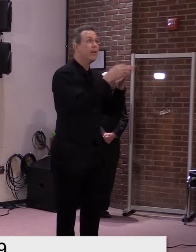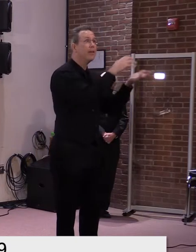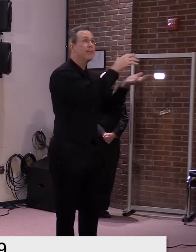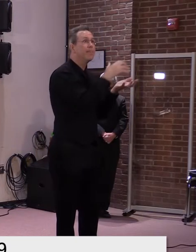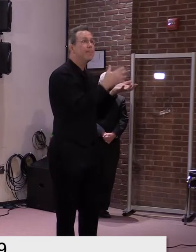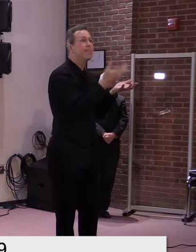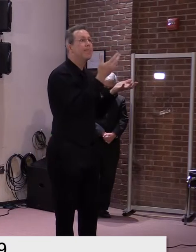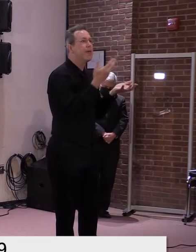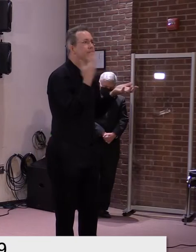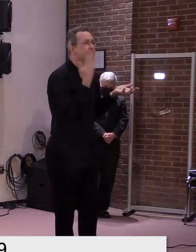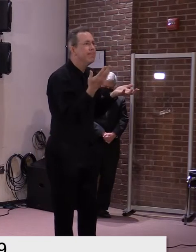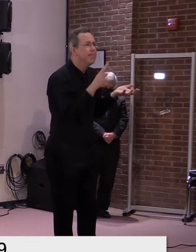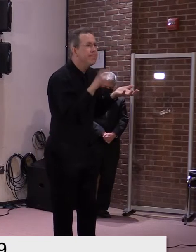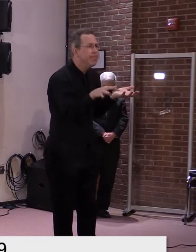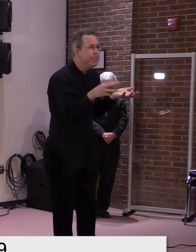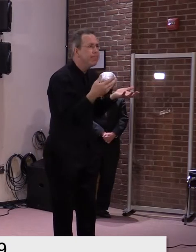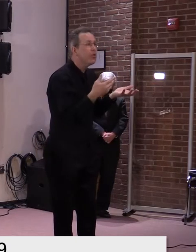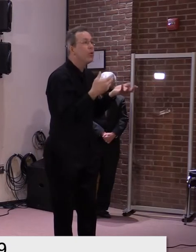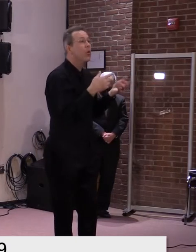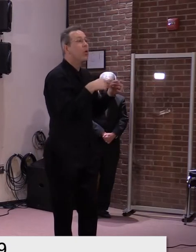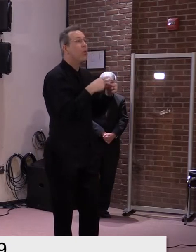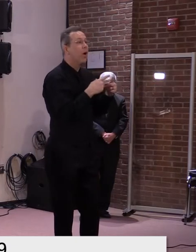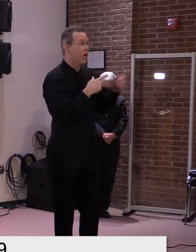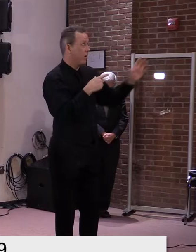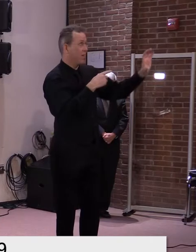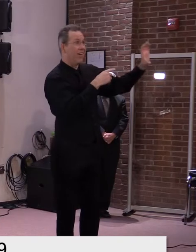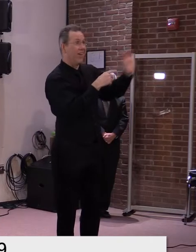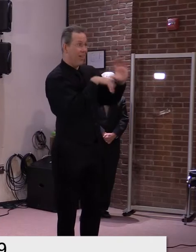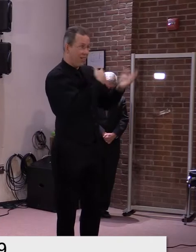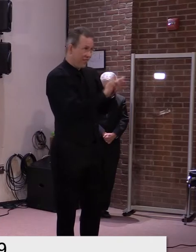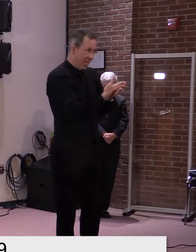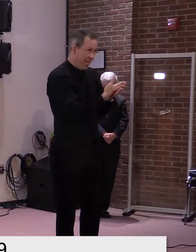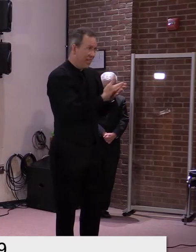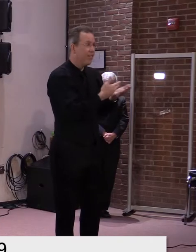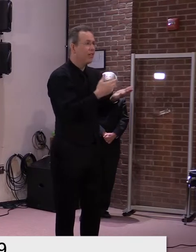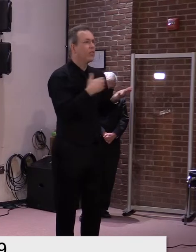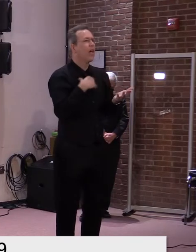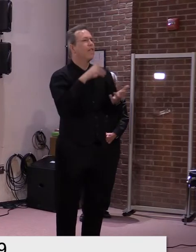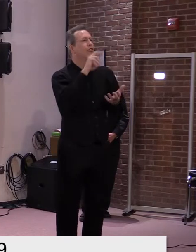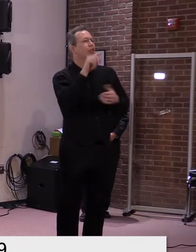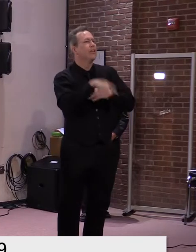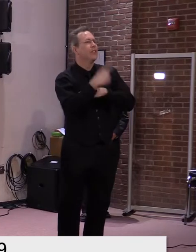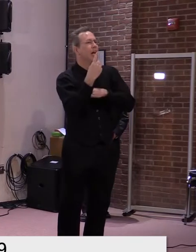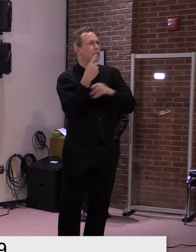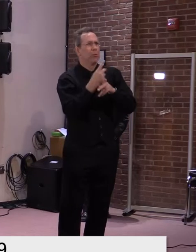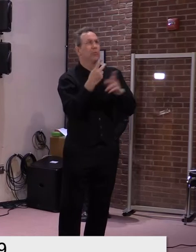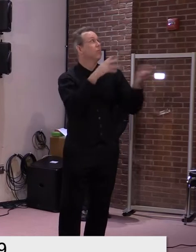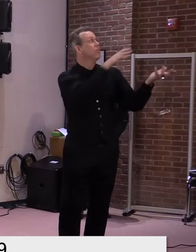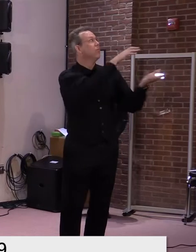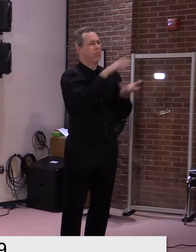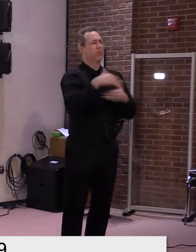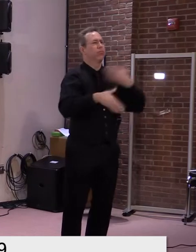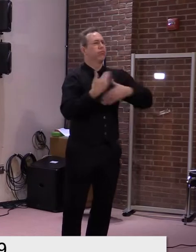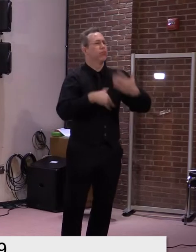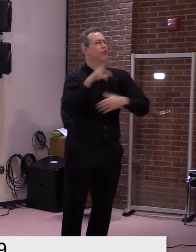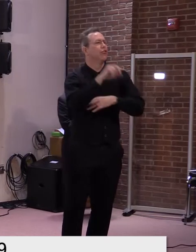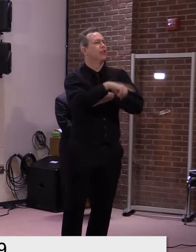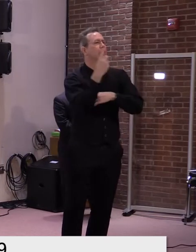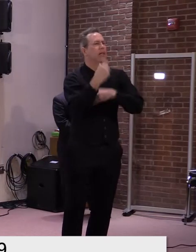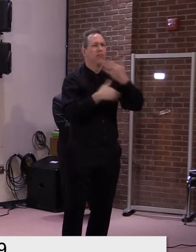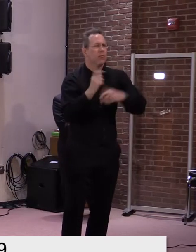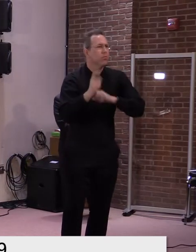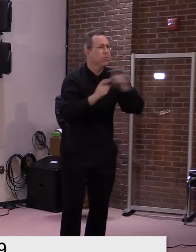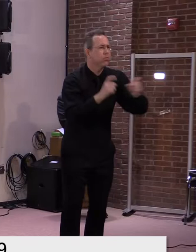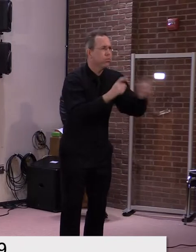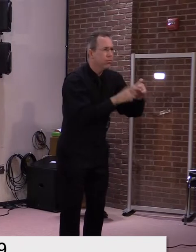30 days to distribute it to the municipalities with the opportunity to request extensions if needed. But